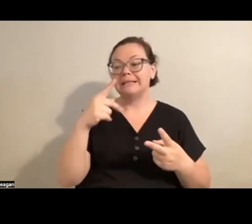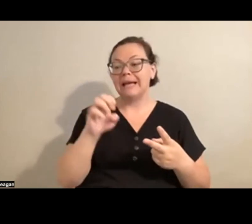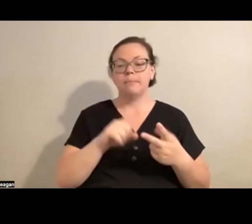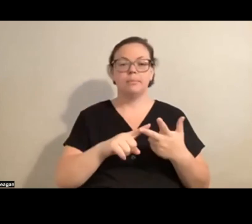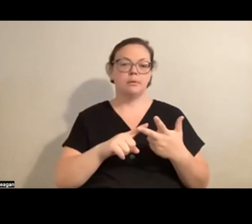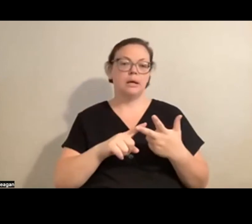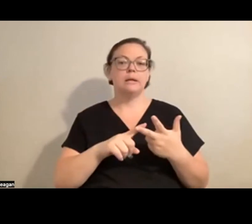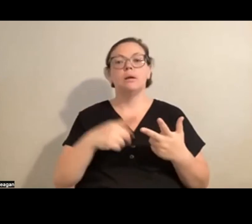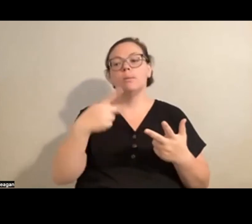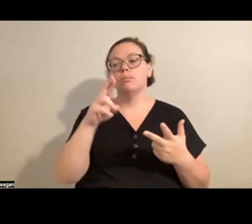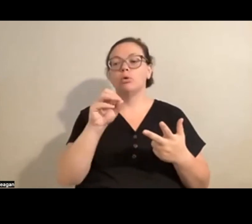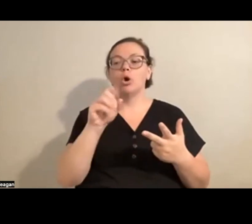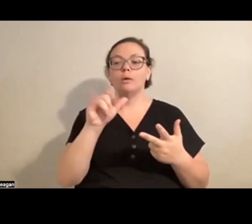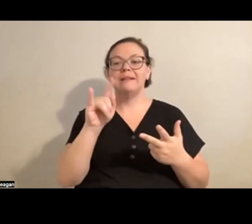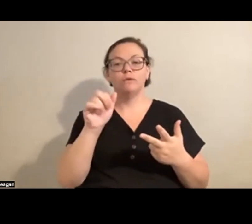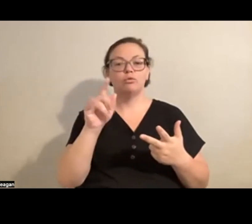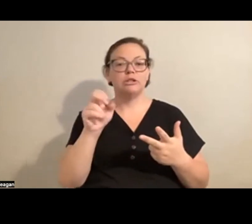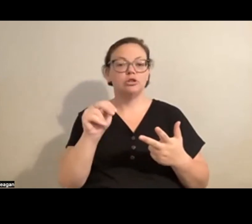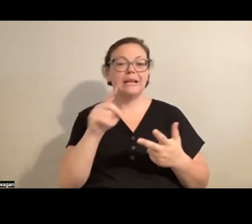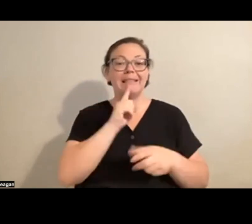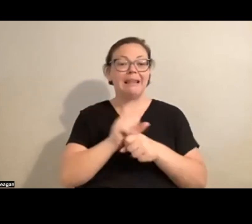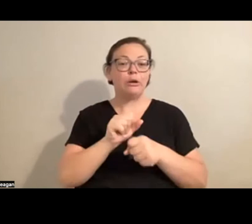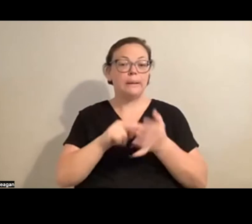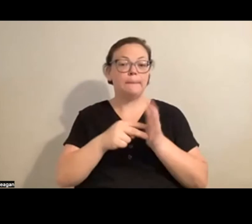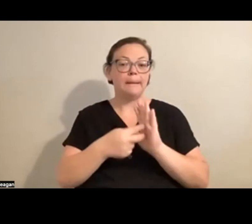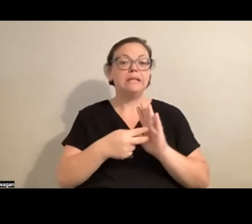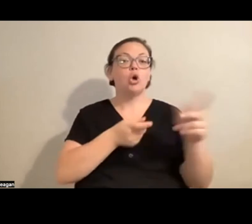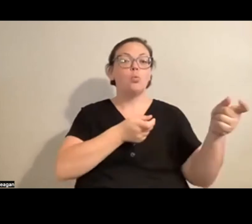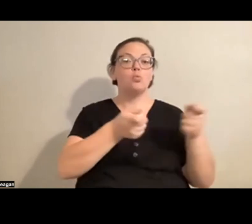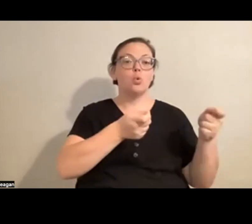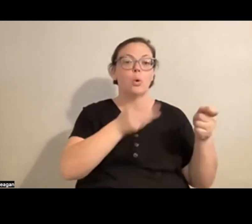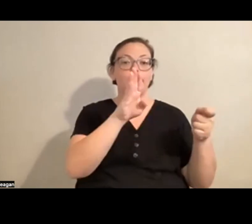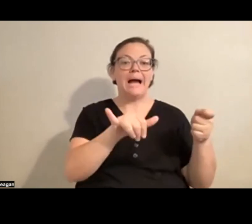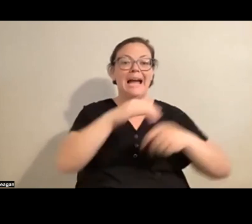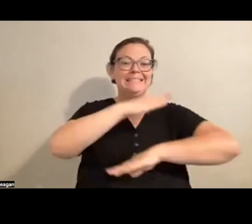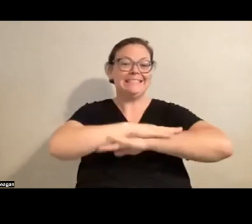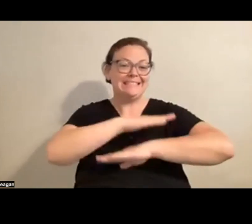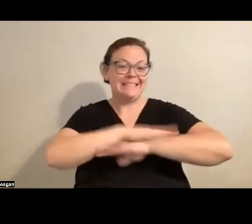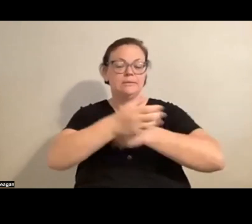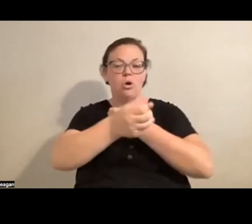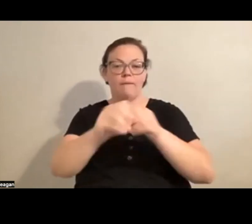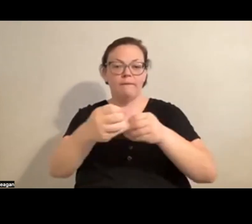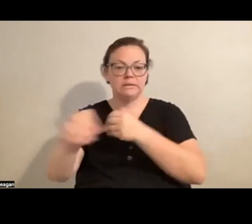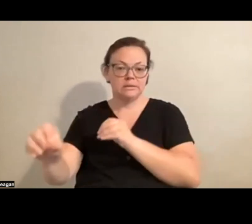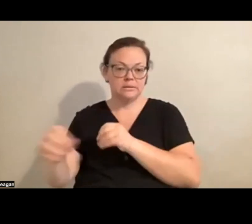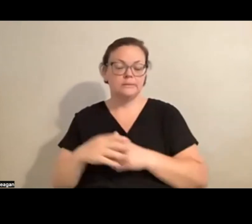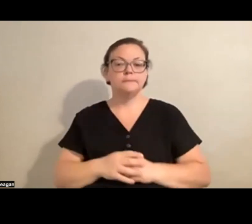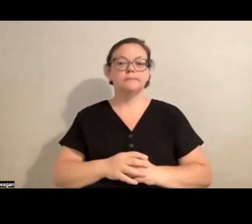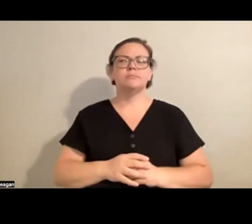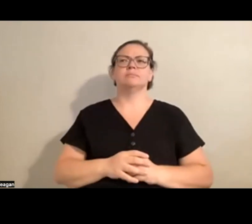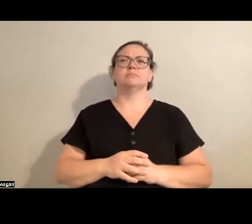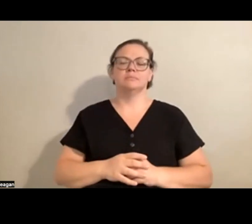proliferation. Literally means rule by desks and offices. And so I